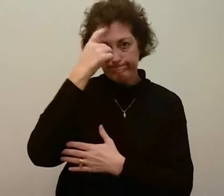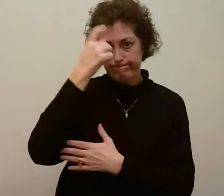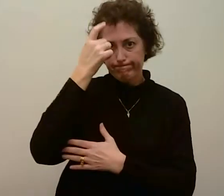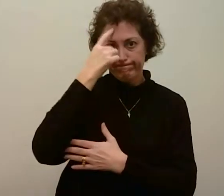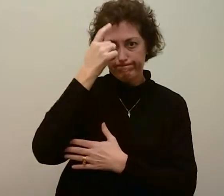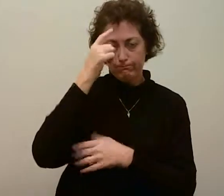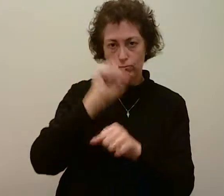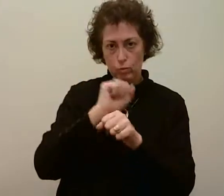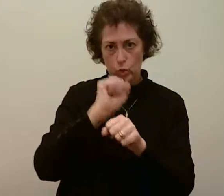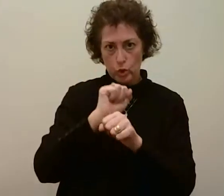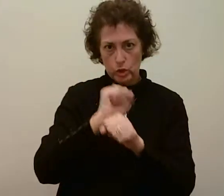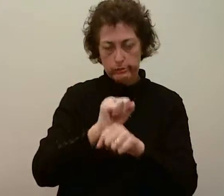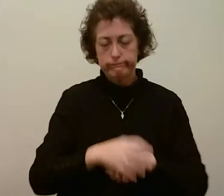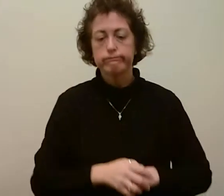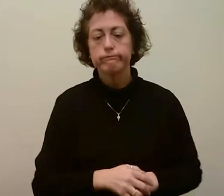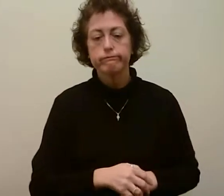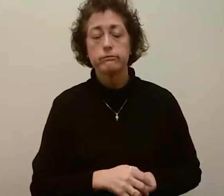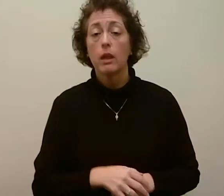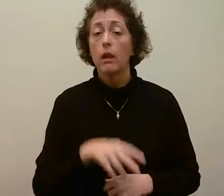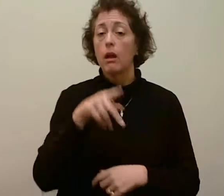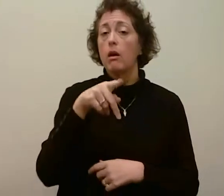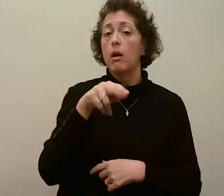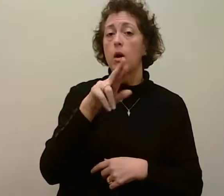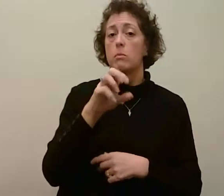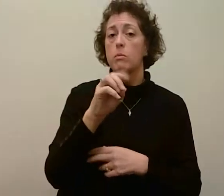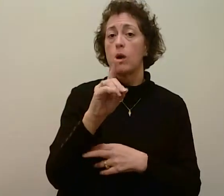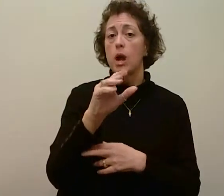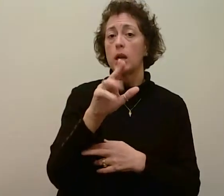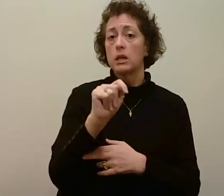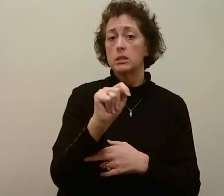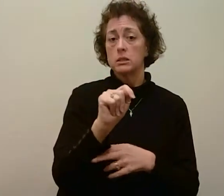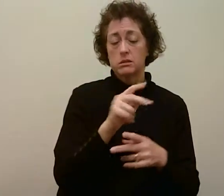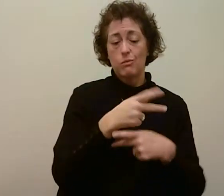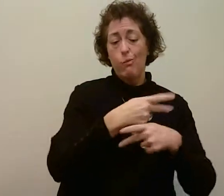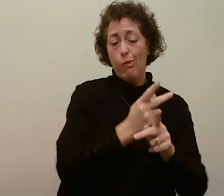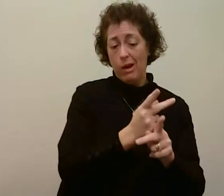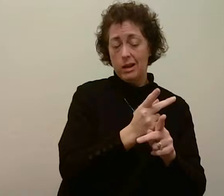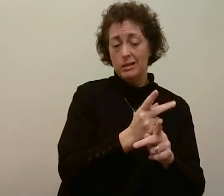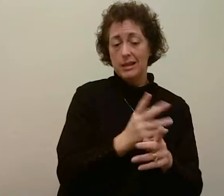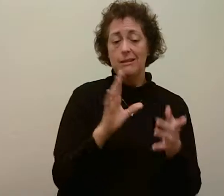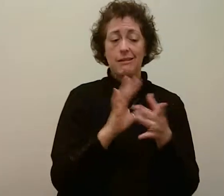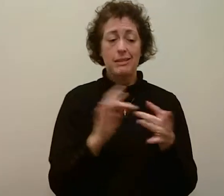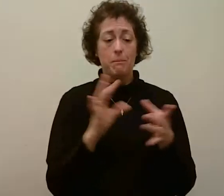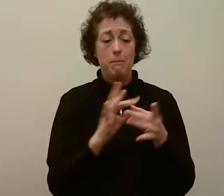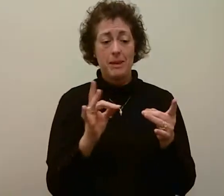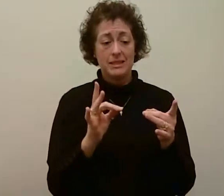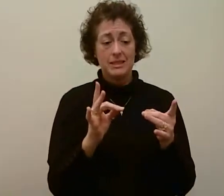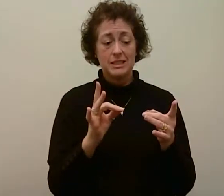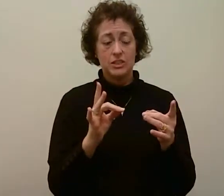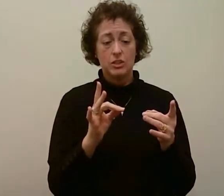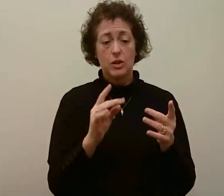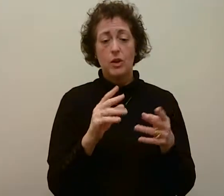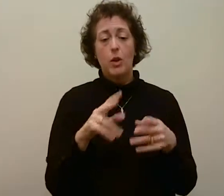work. Your product, the product, is the message that is rendered into the target language. That's